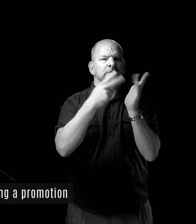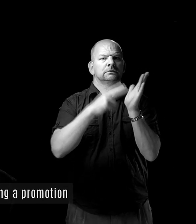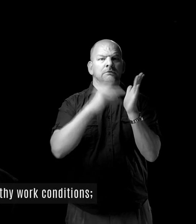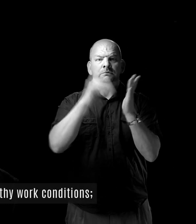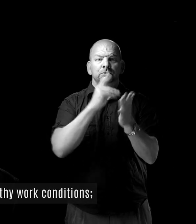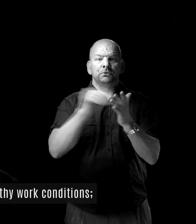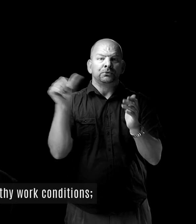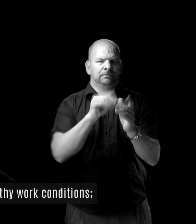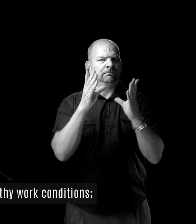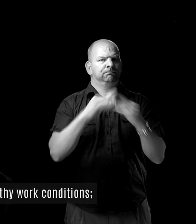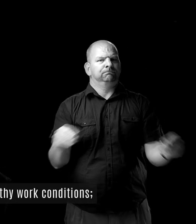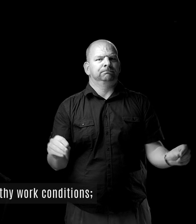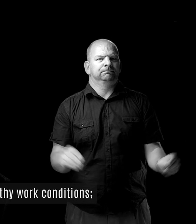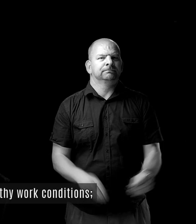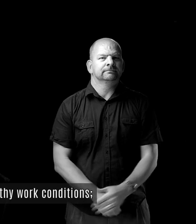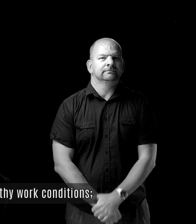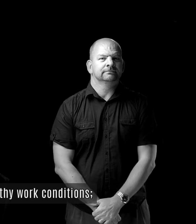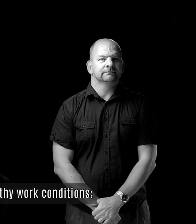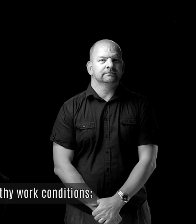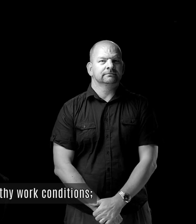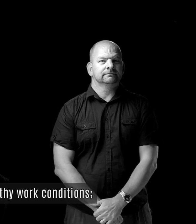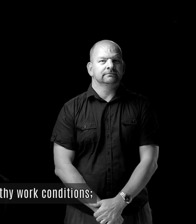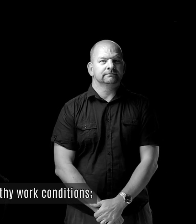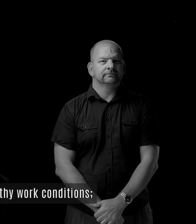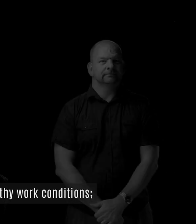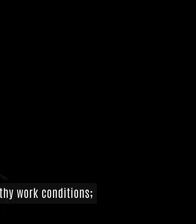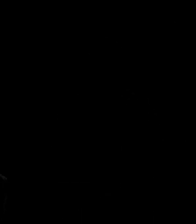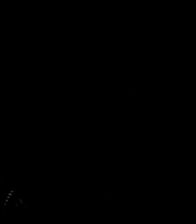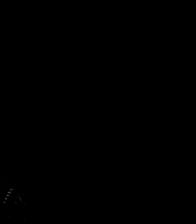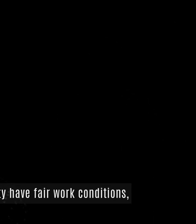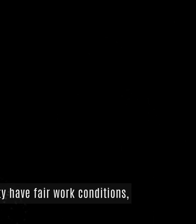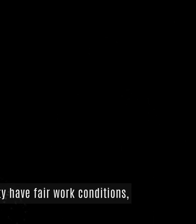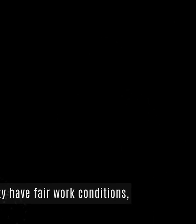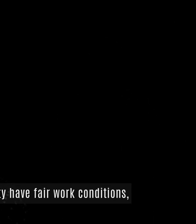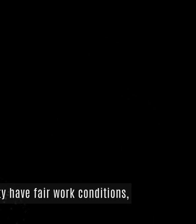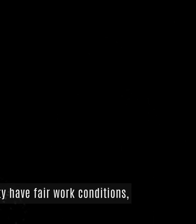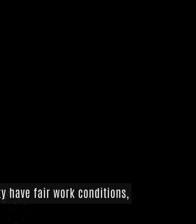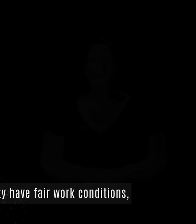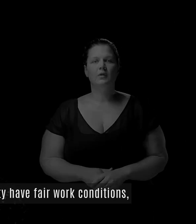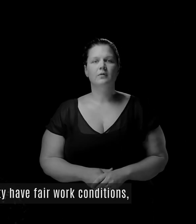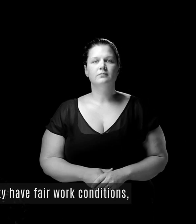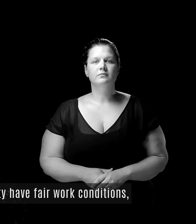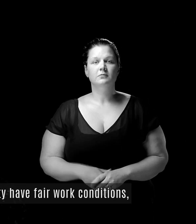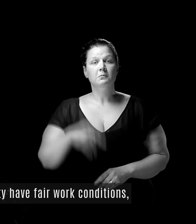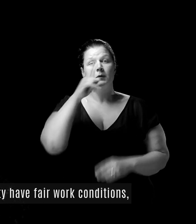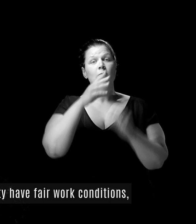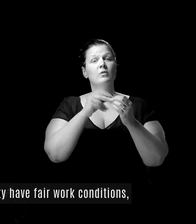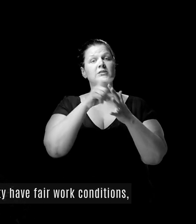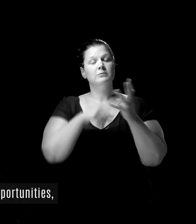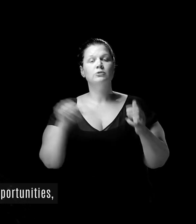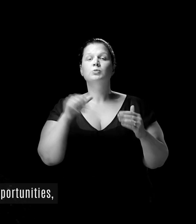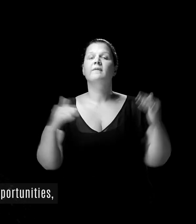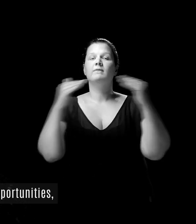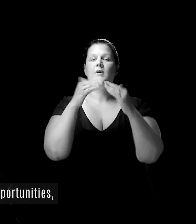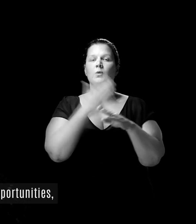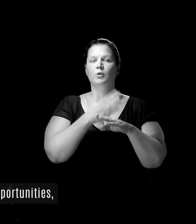promotion, and having safe and healthy work conditions. Making sure people with disability have fair work conditions,